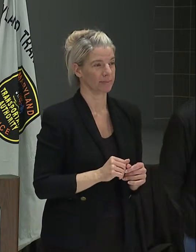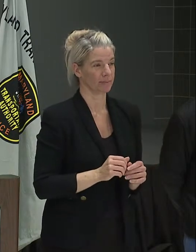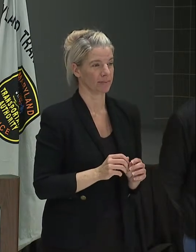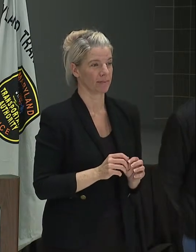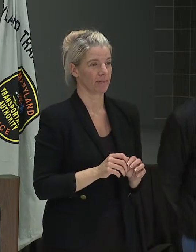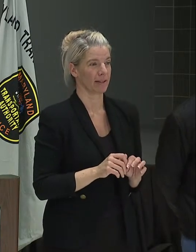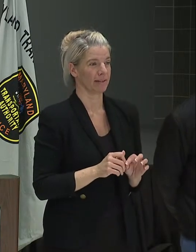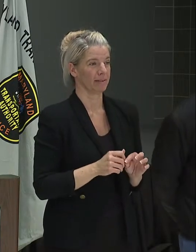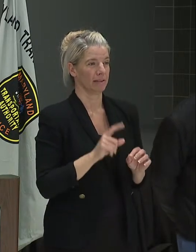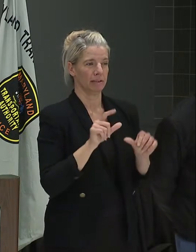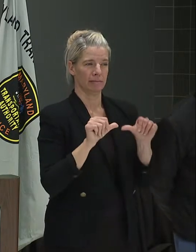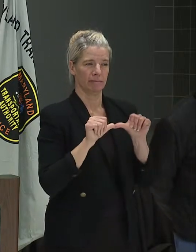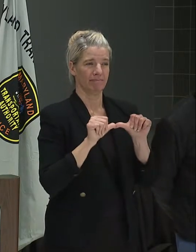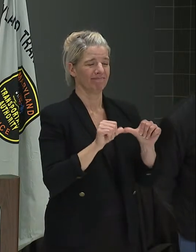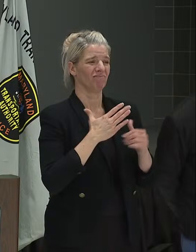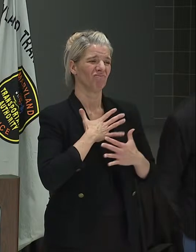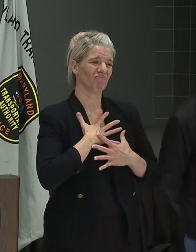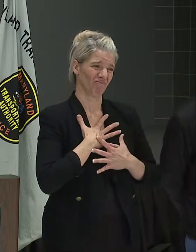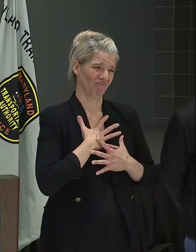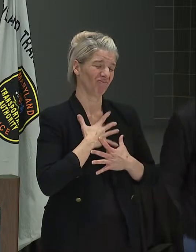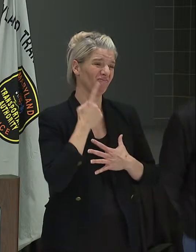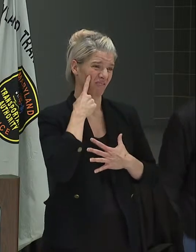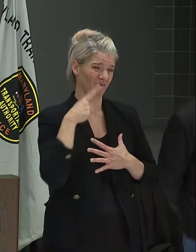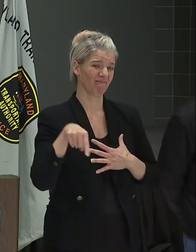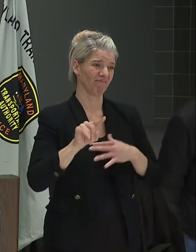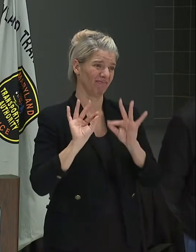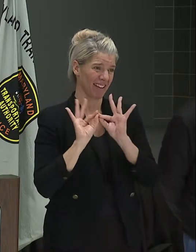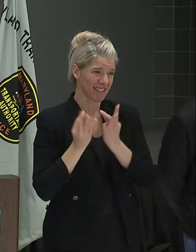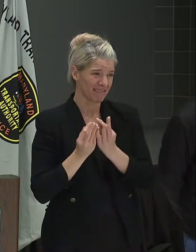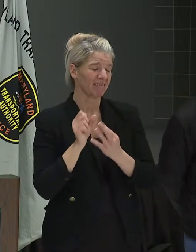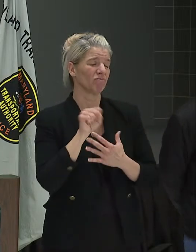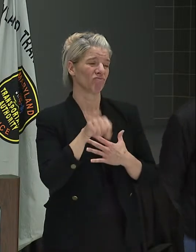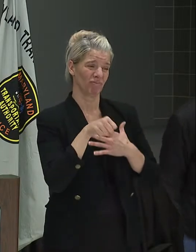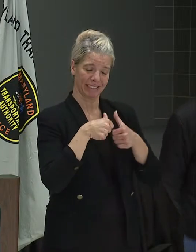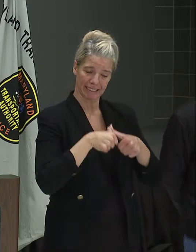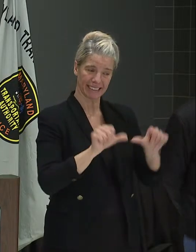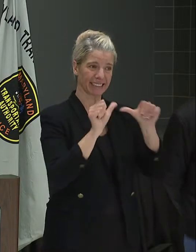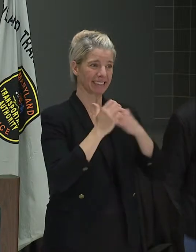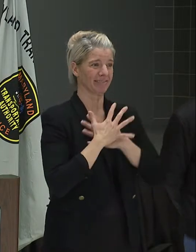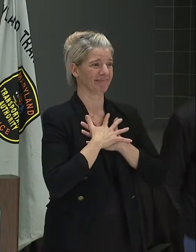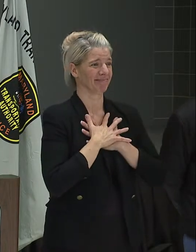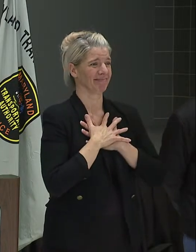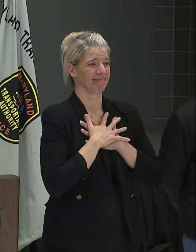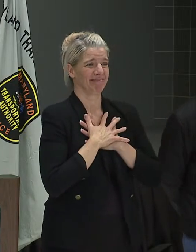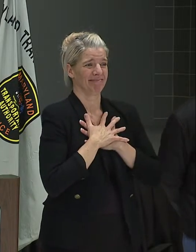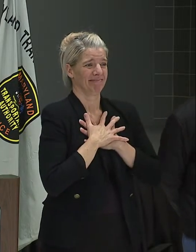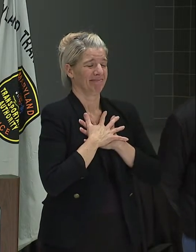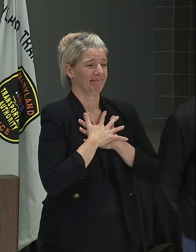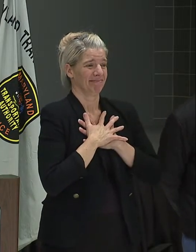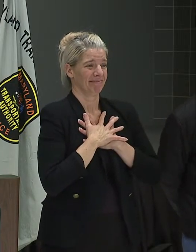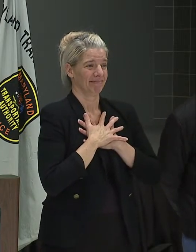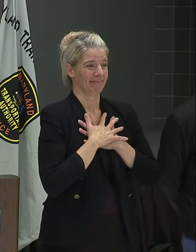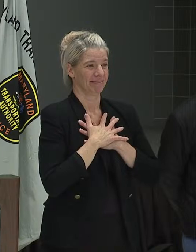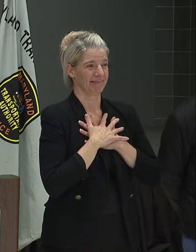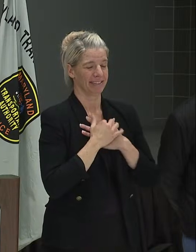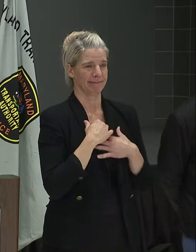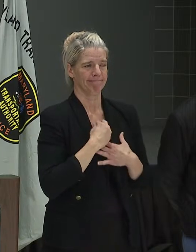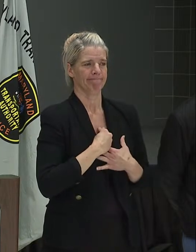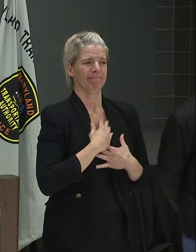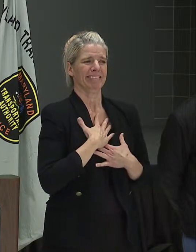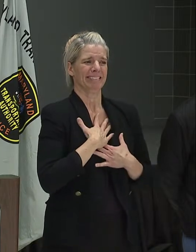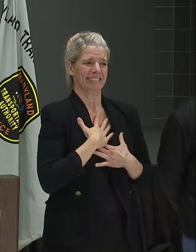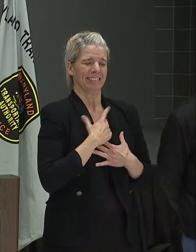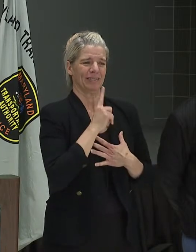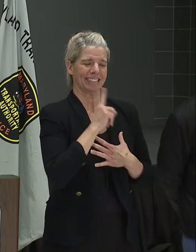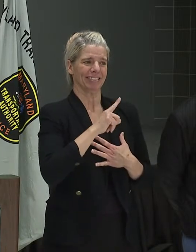moments. There have been moments that I know for all of us, our chests have just been swelled with pride in watching